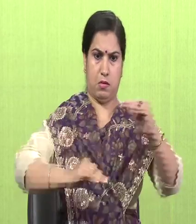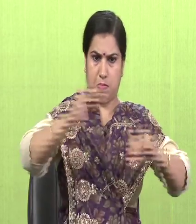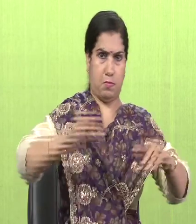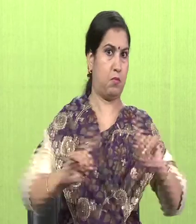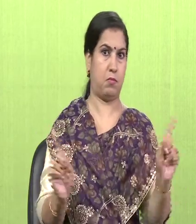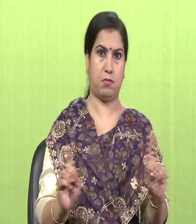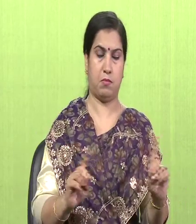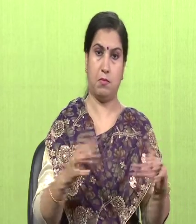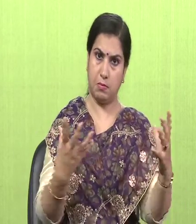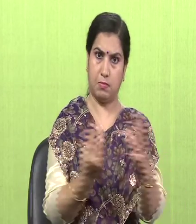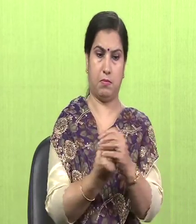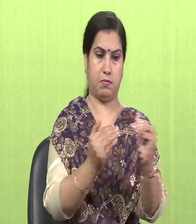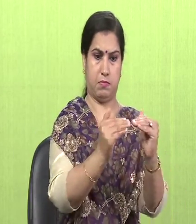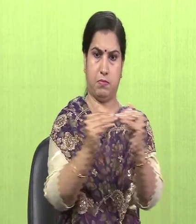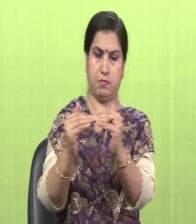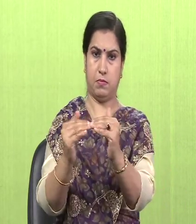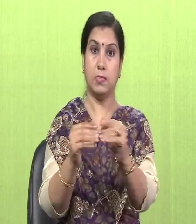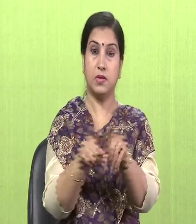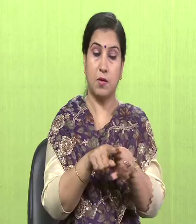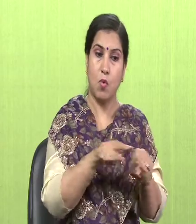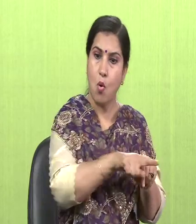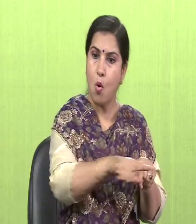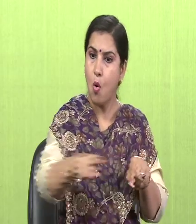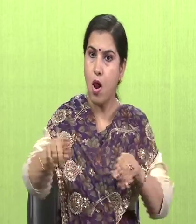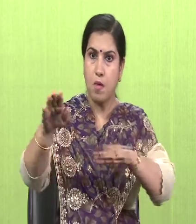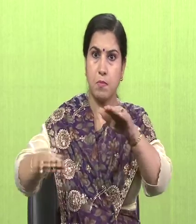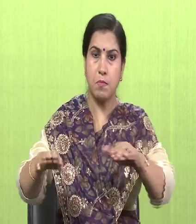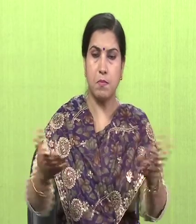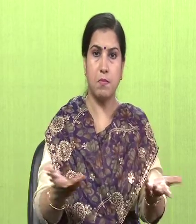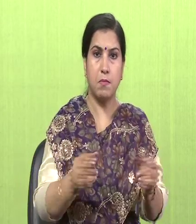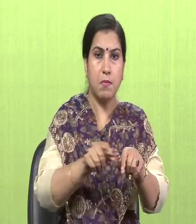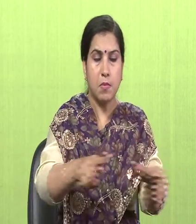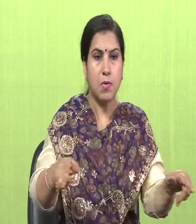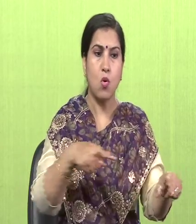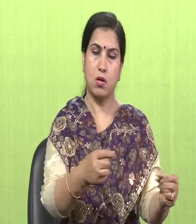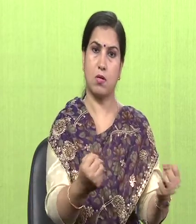and all the people have equal rights before law.